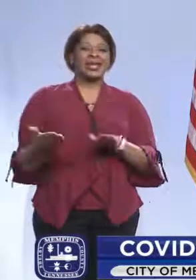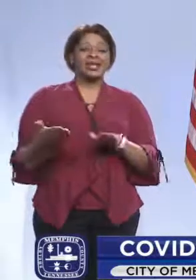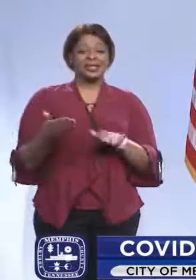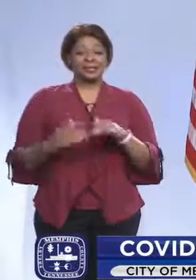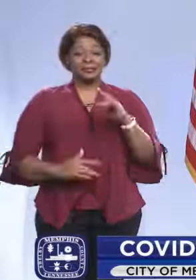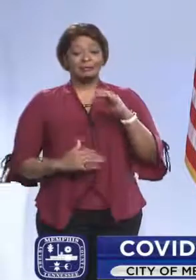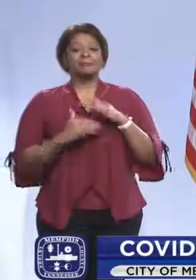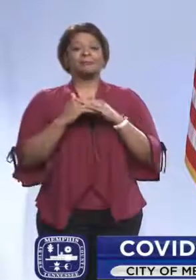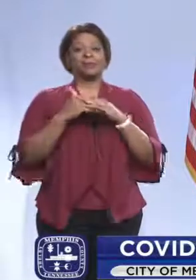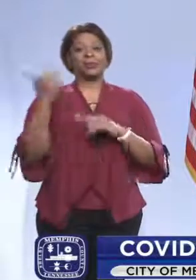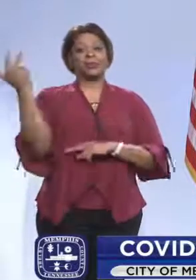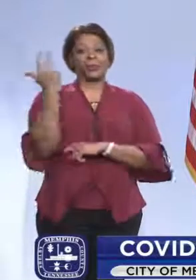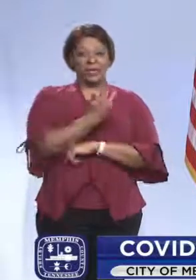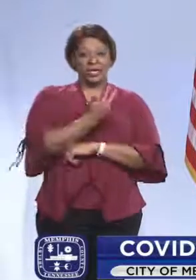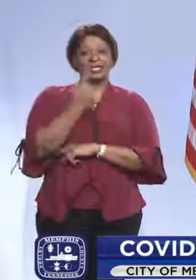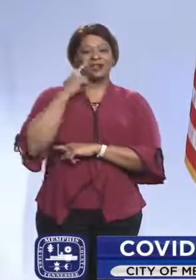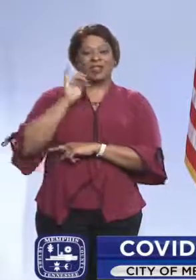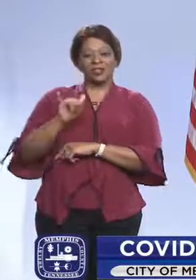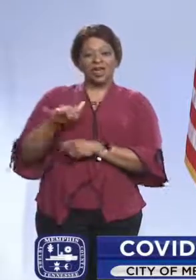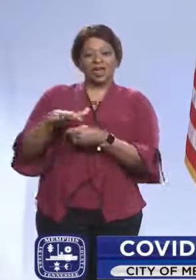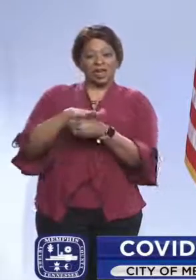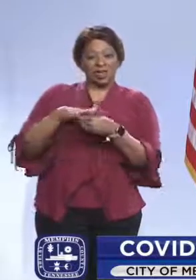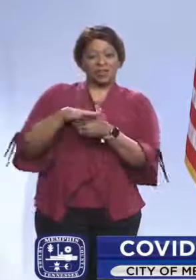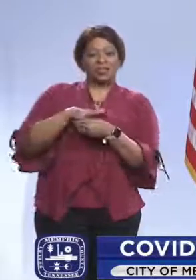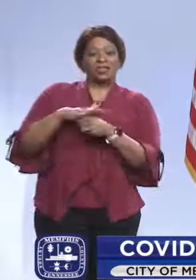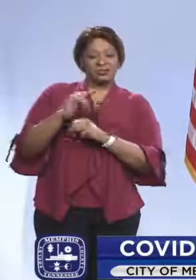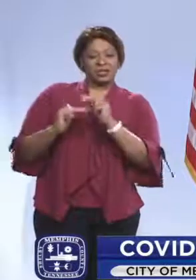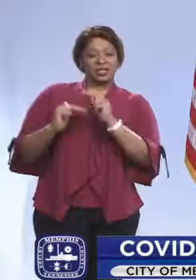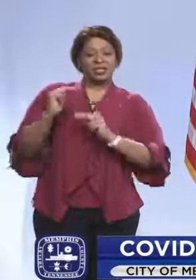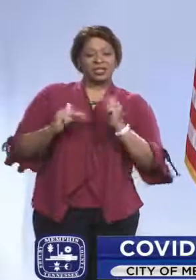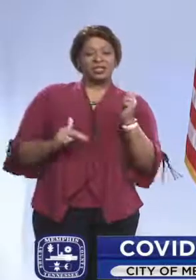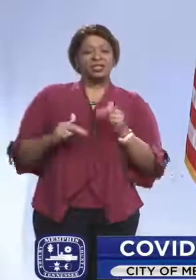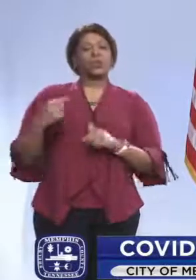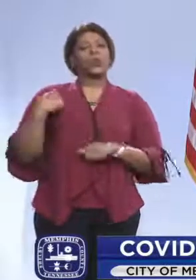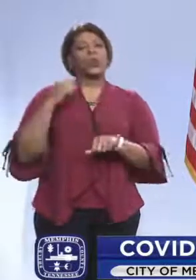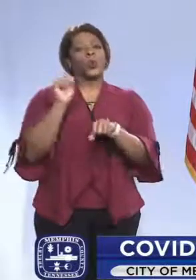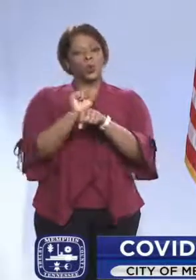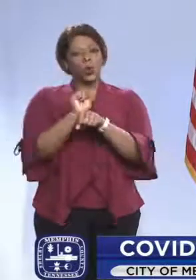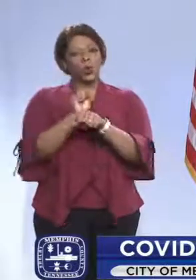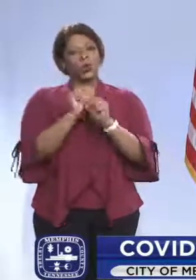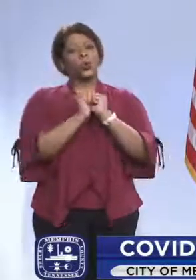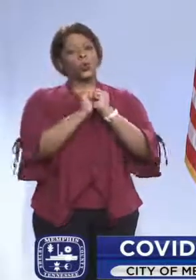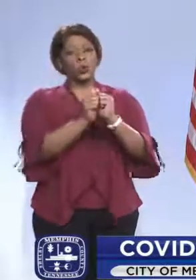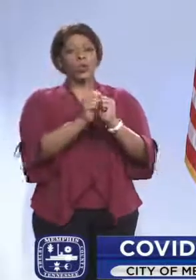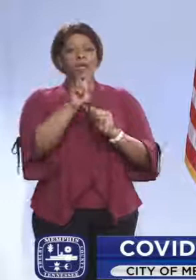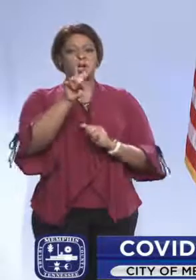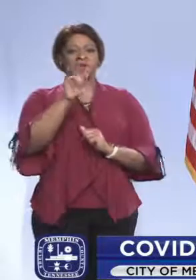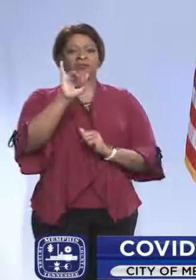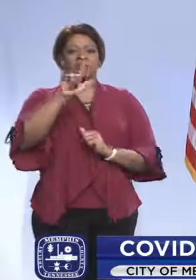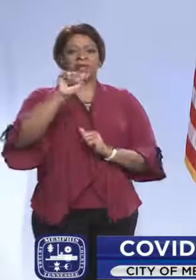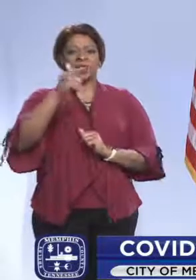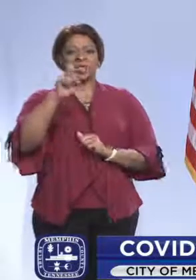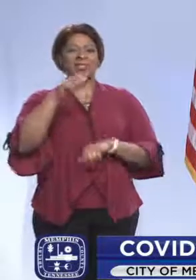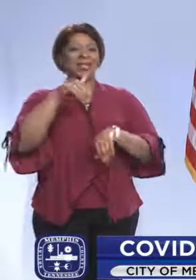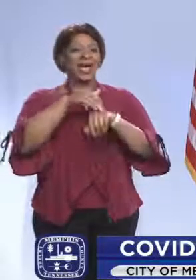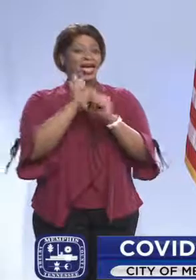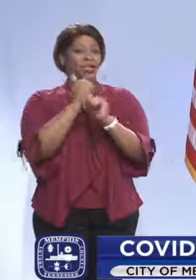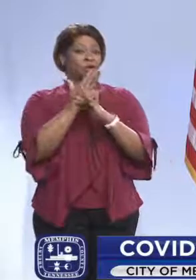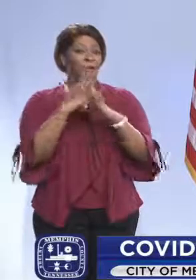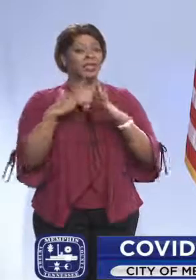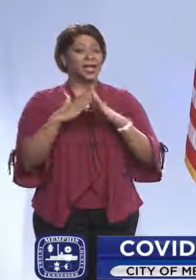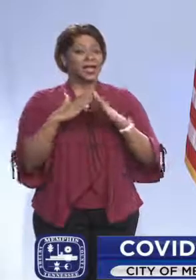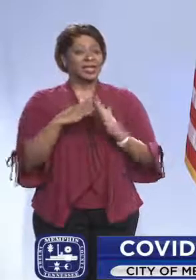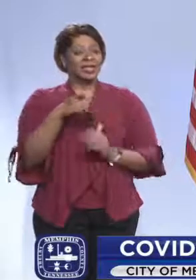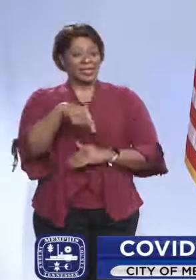deaths associated with that particular facility. We're also working with the village at Germantown. Currently they